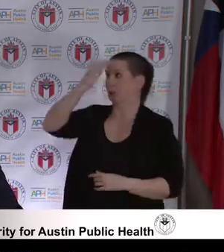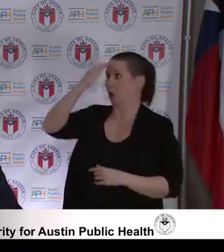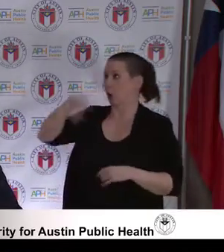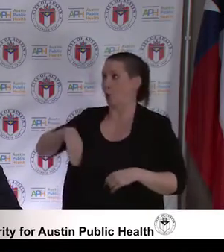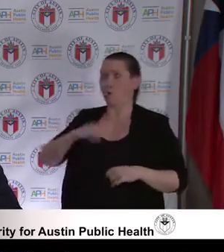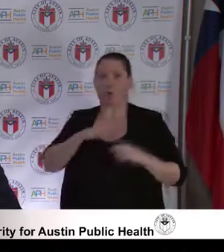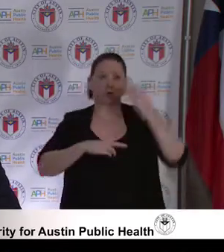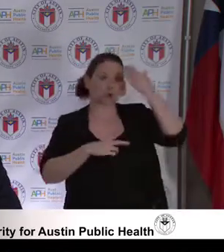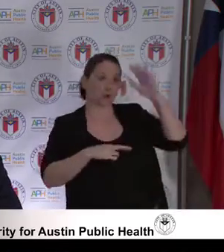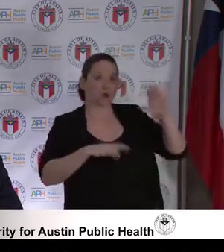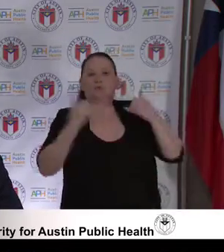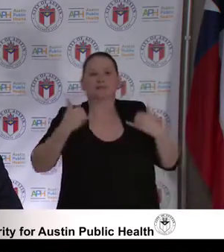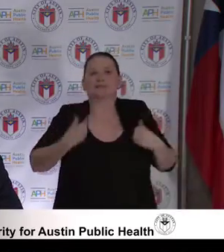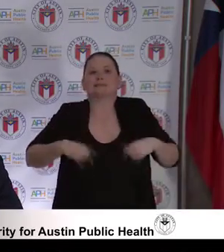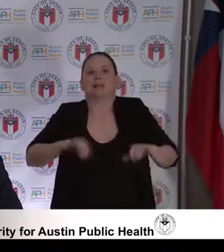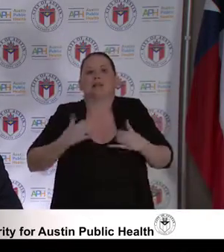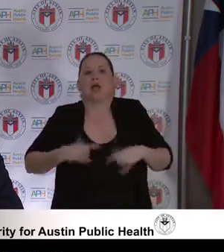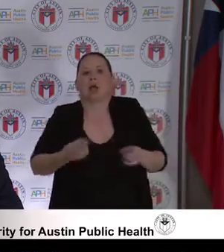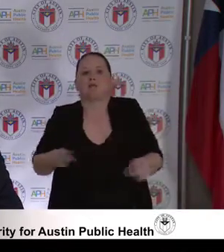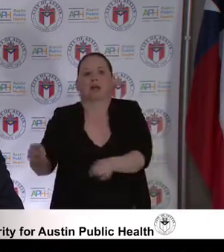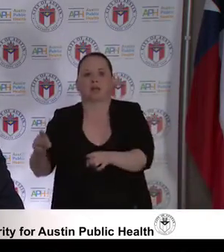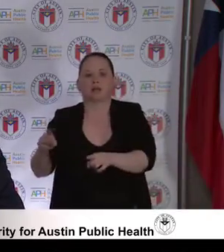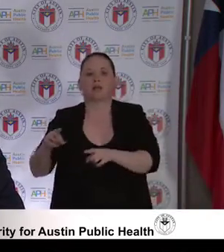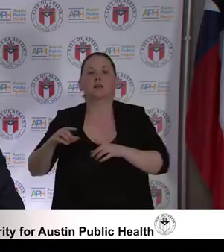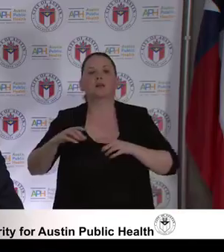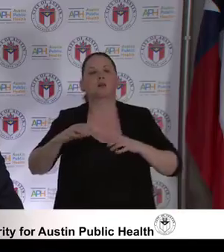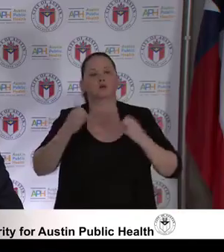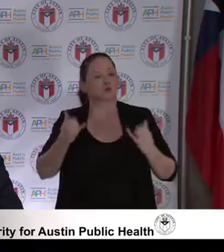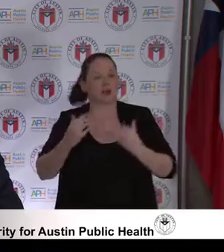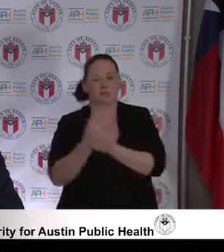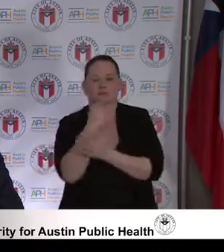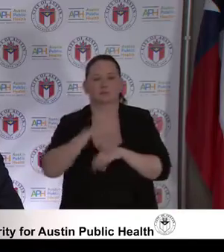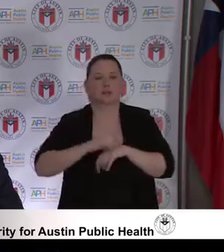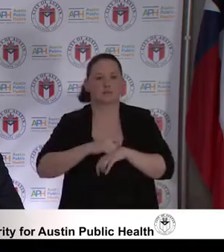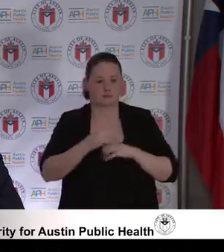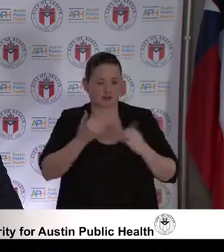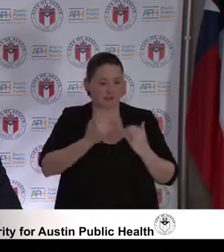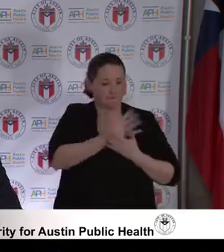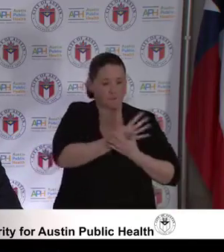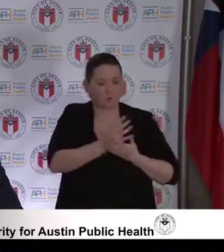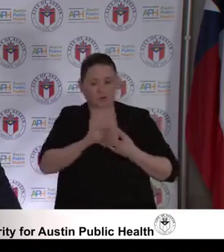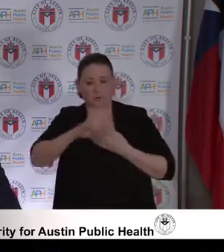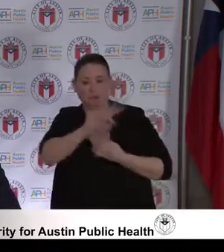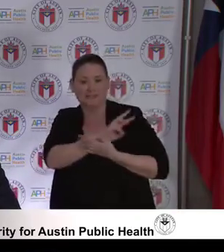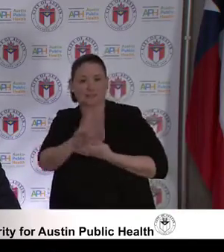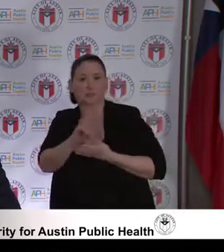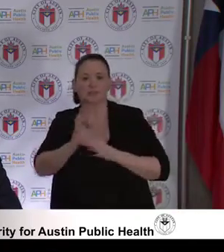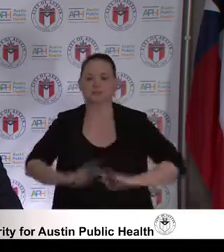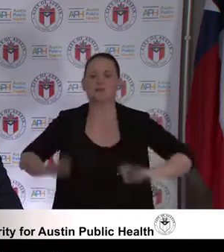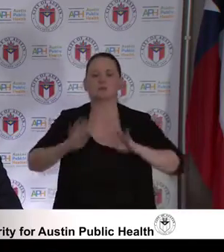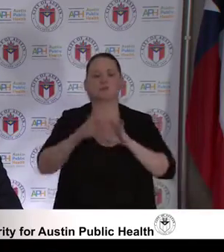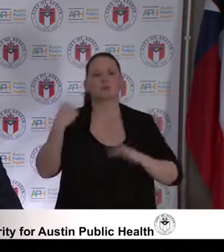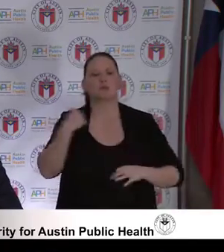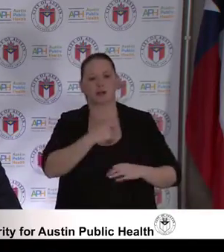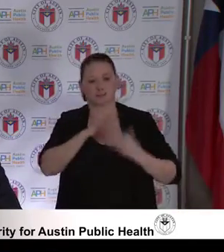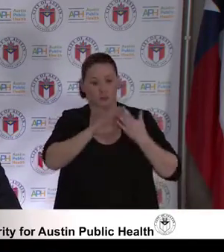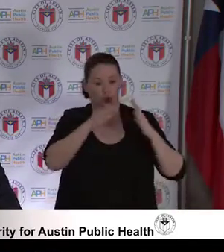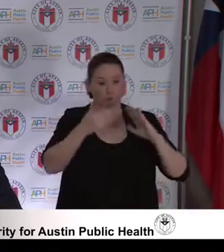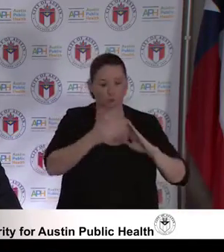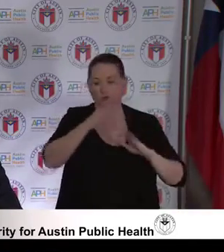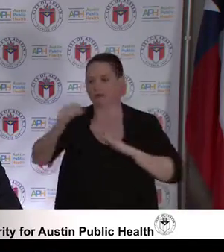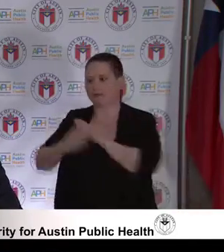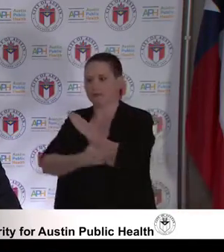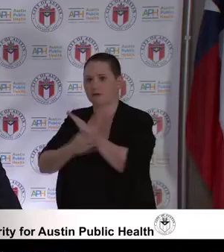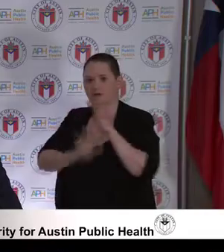not. I think now is the right time. The next 4 to 6 weeks is going to be critical for us as a community and us as a